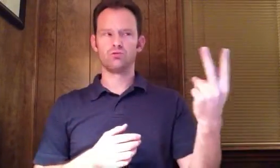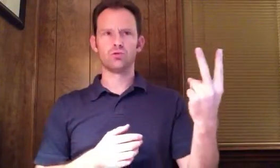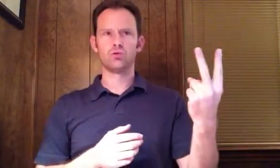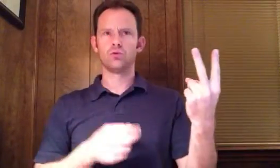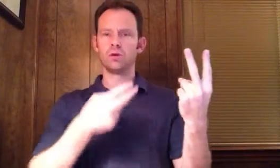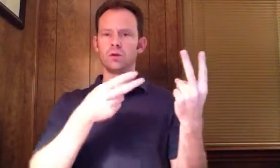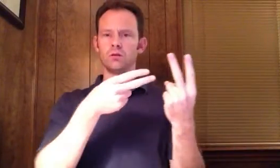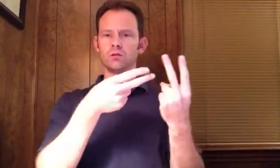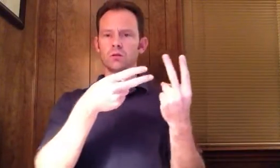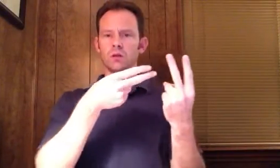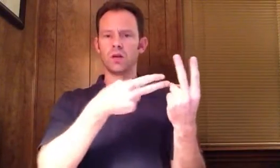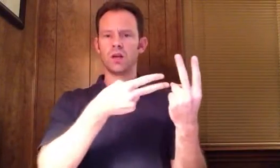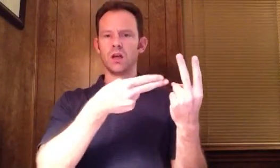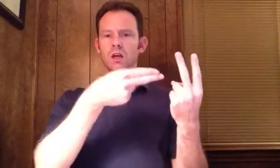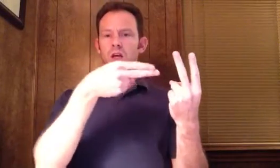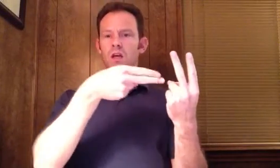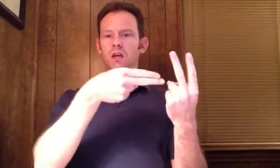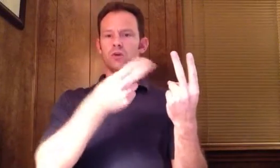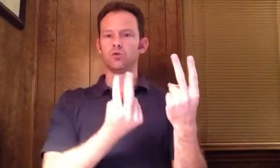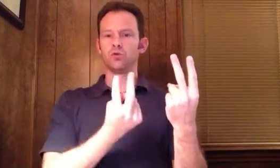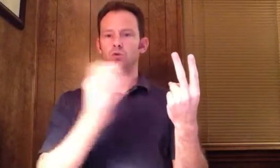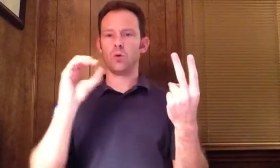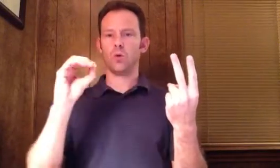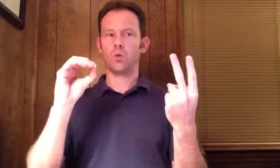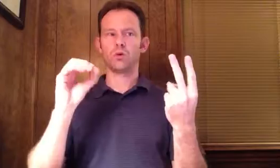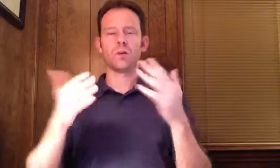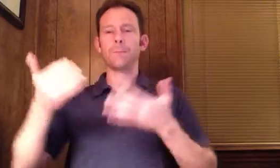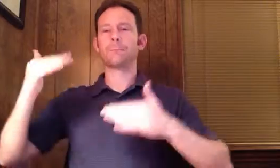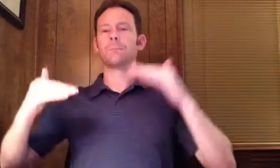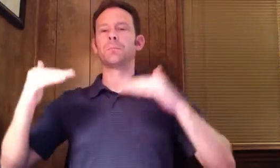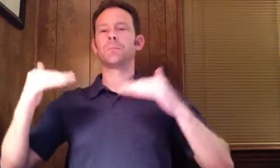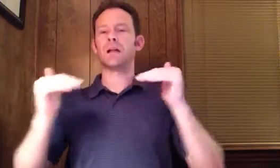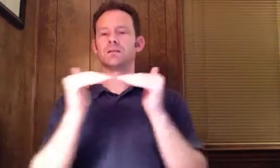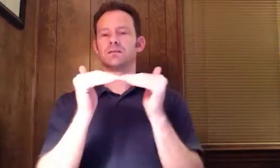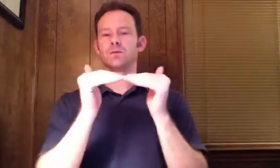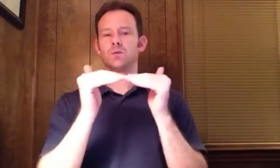to equalize the number of atoms on both sides to show conservation of mass.